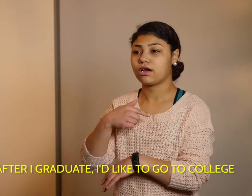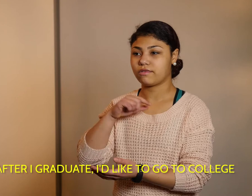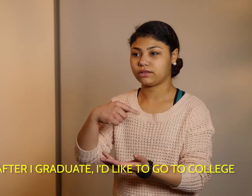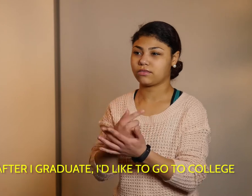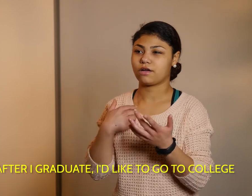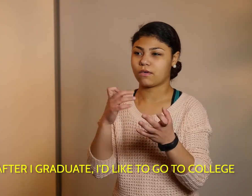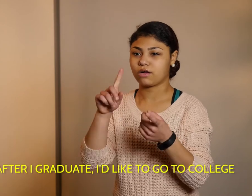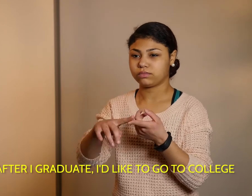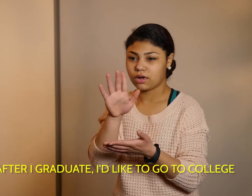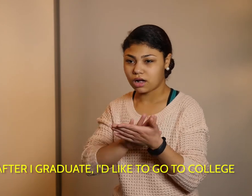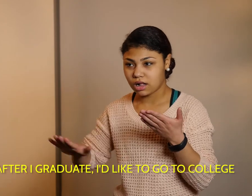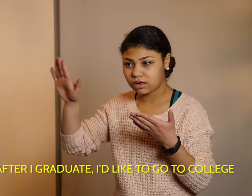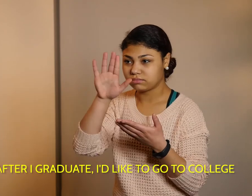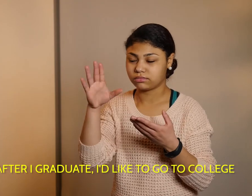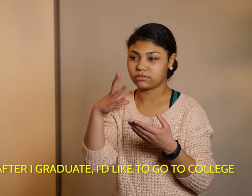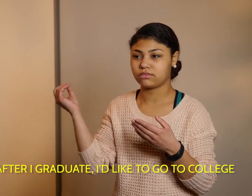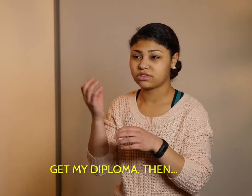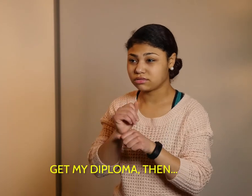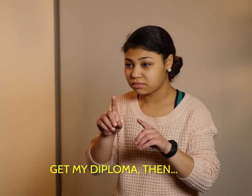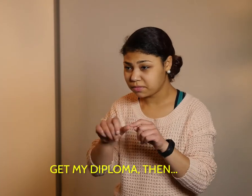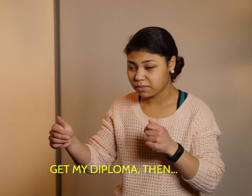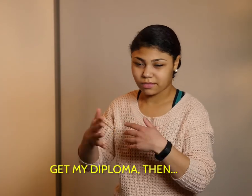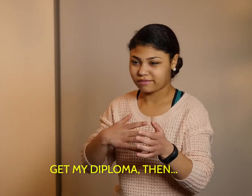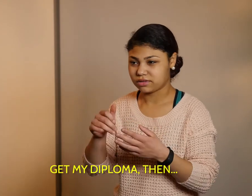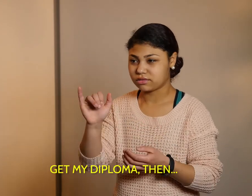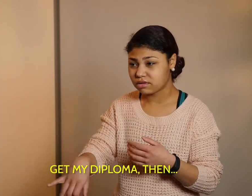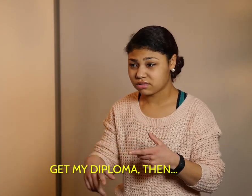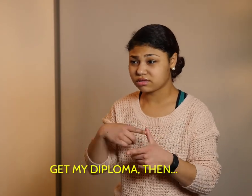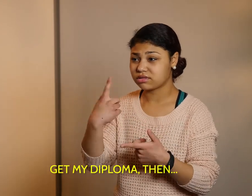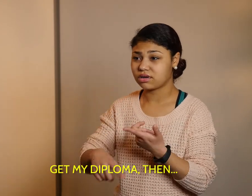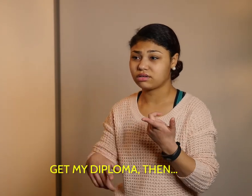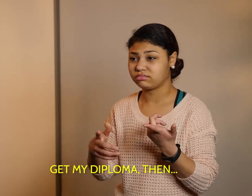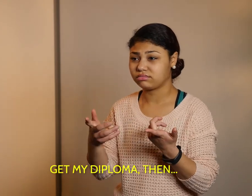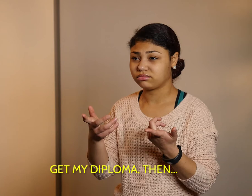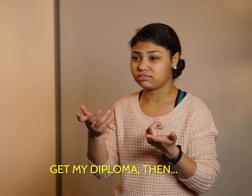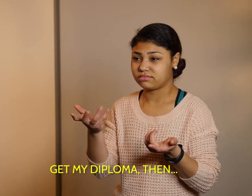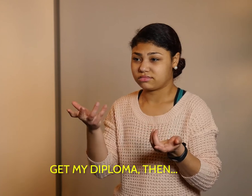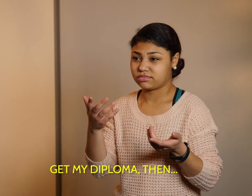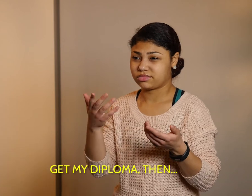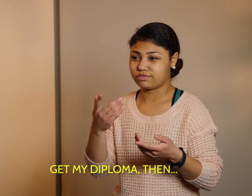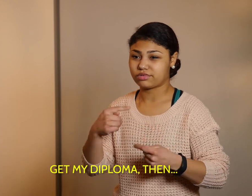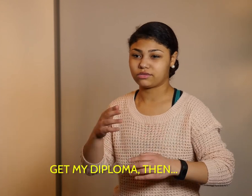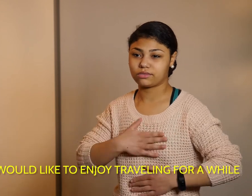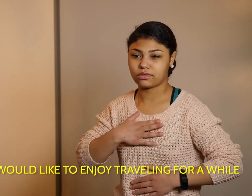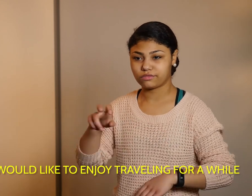I graduate, I would like to go to college, get my diploma. Then I would like to